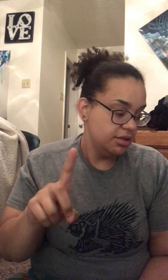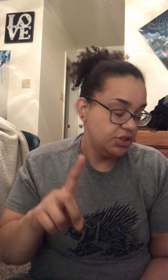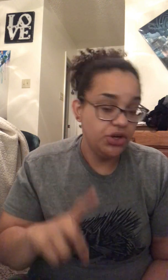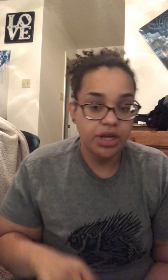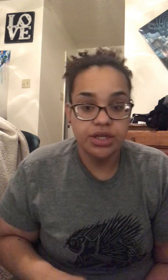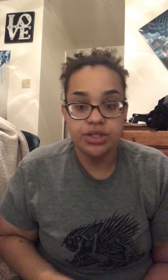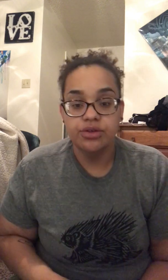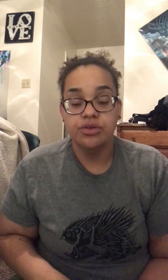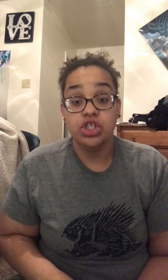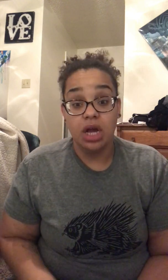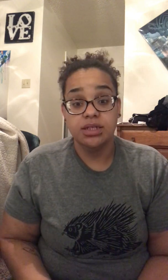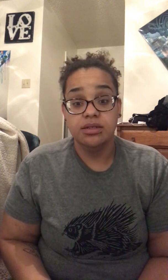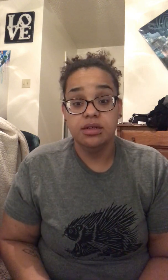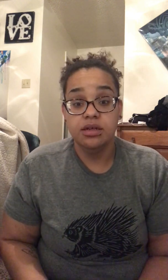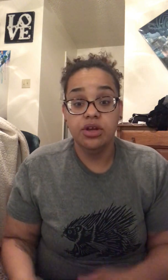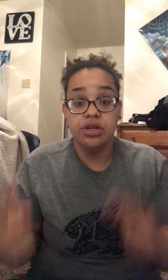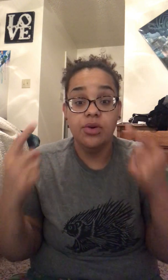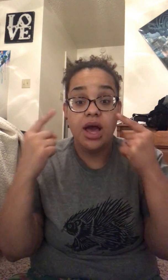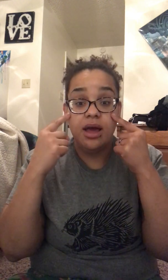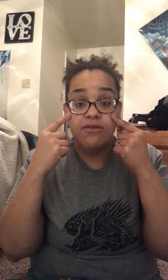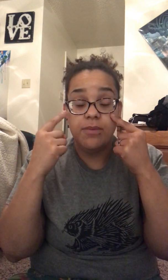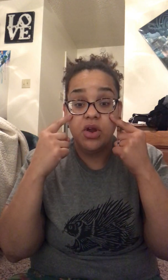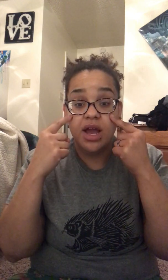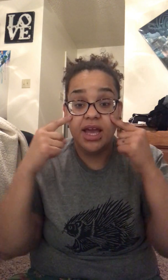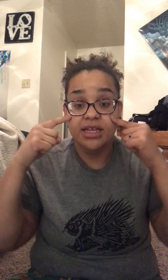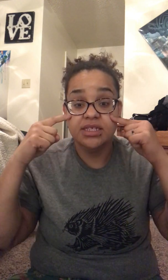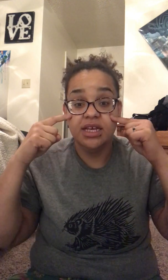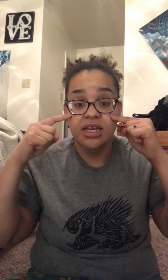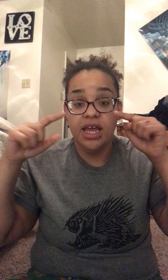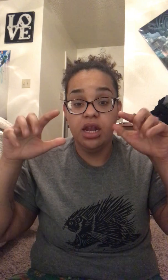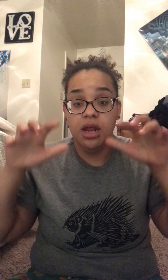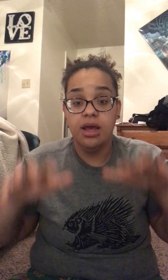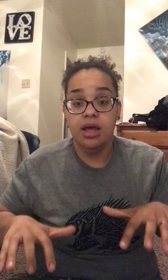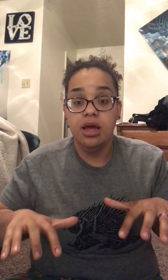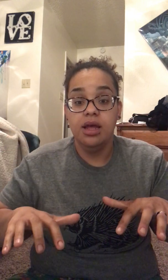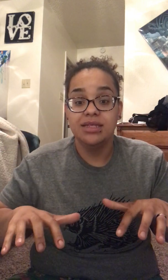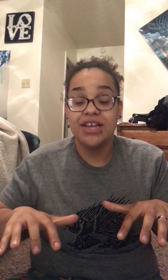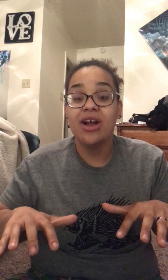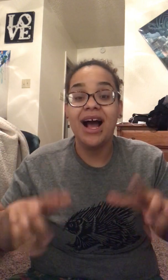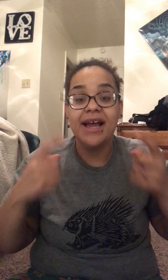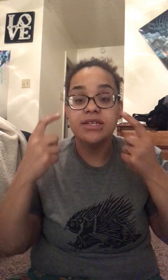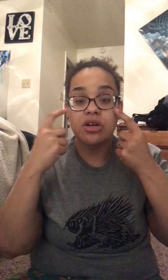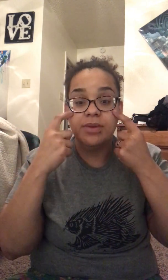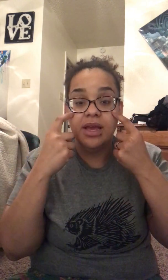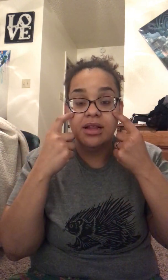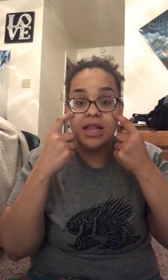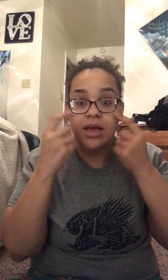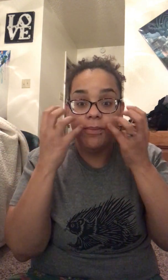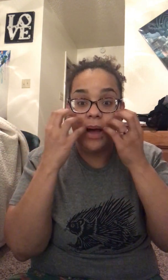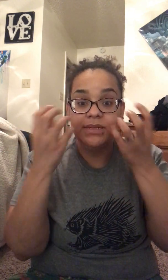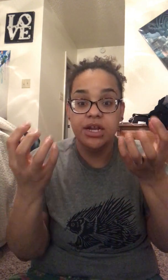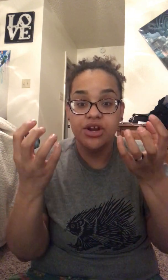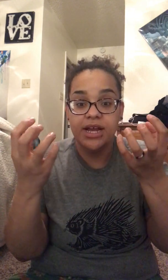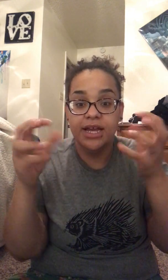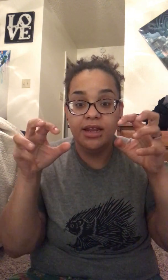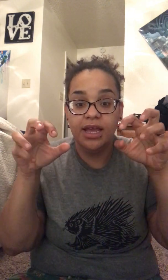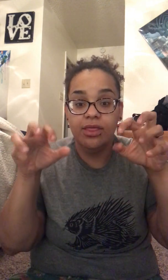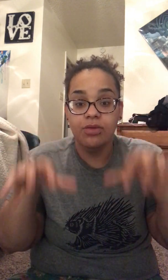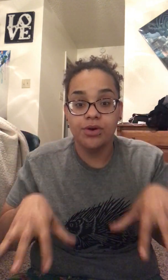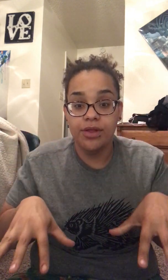So you're gonna do shocked. You're gonna do from your eyes. It's like your eyes are being like popped out of your head and thrown on the